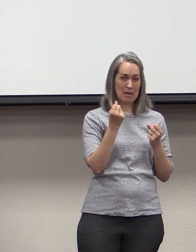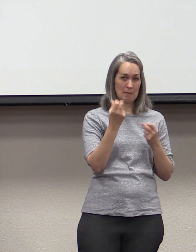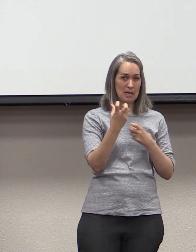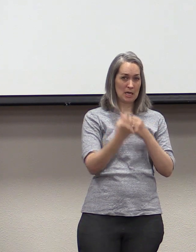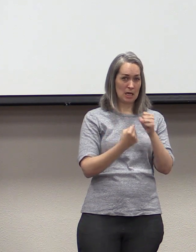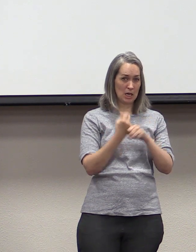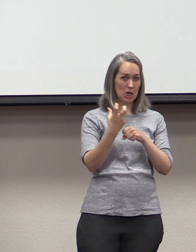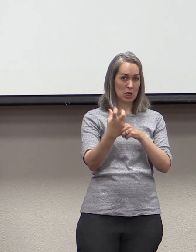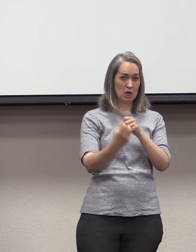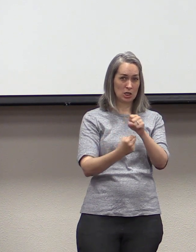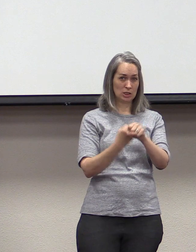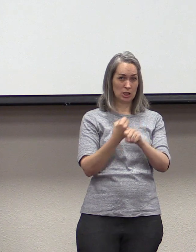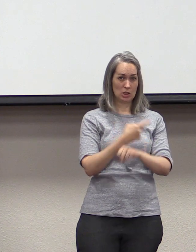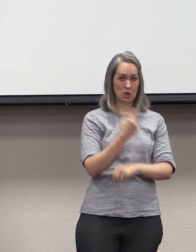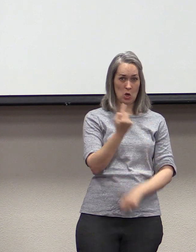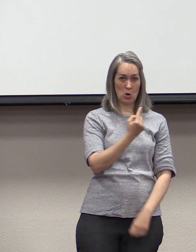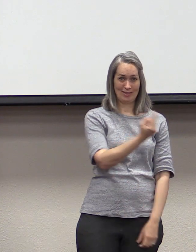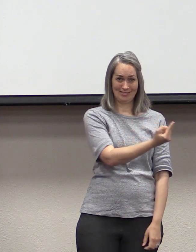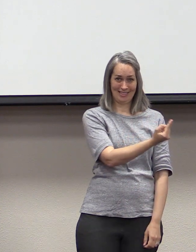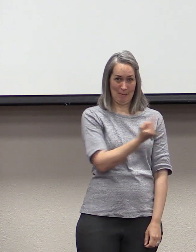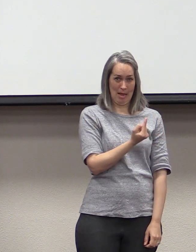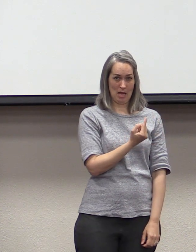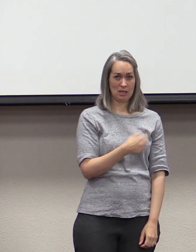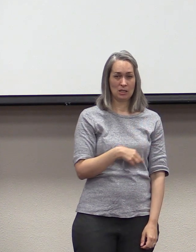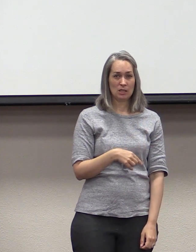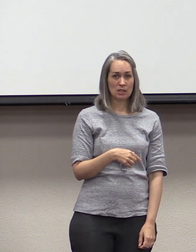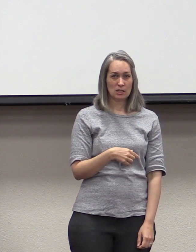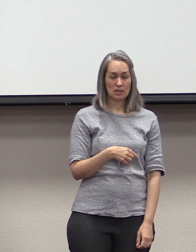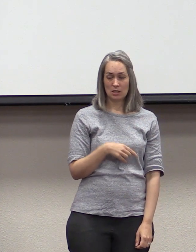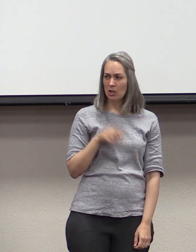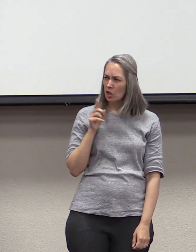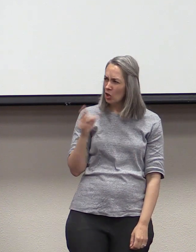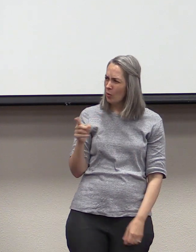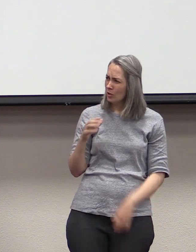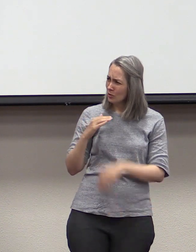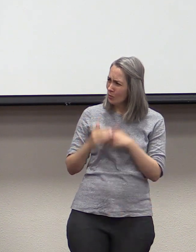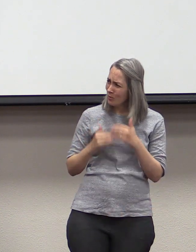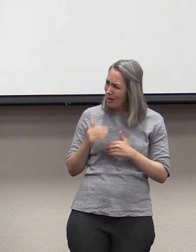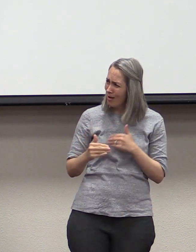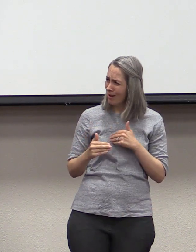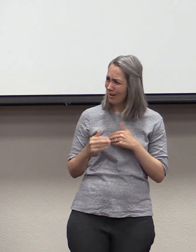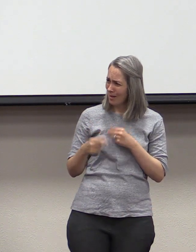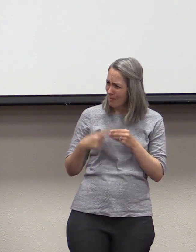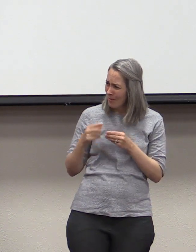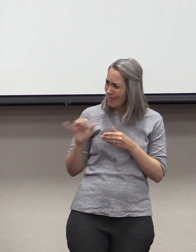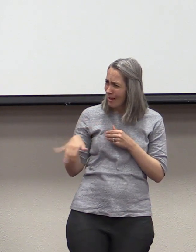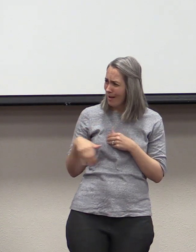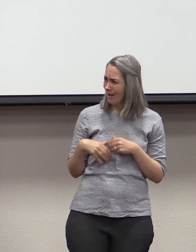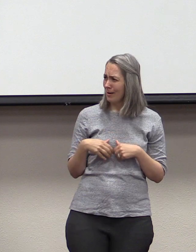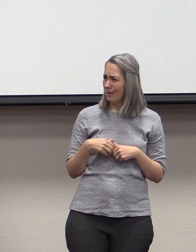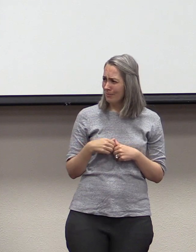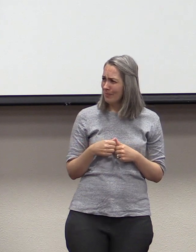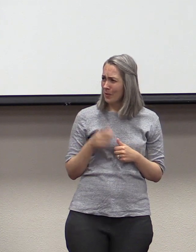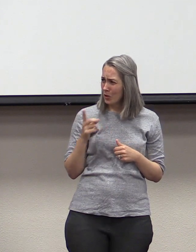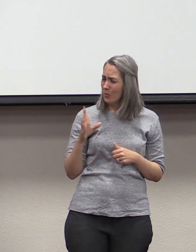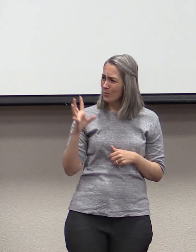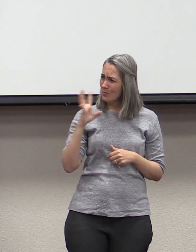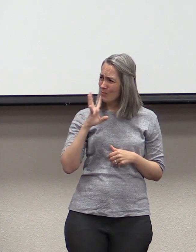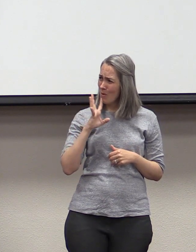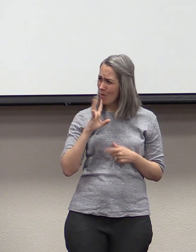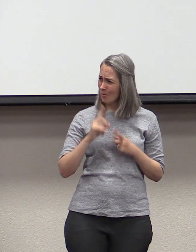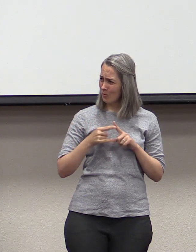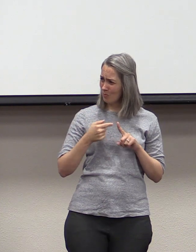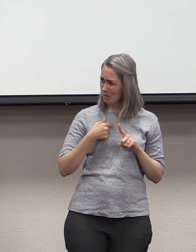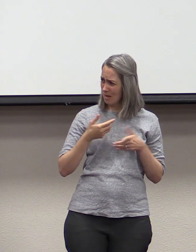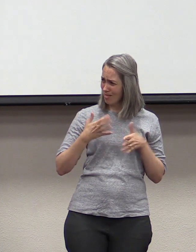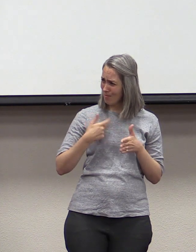and she always came back to, you were so kind at that, and you spoke into that and